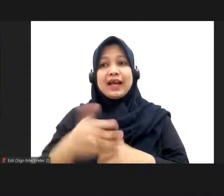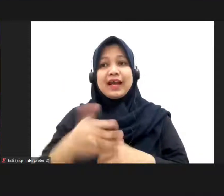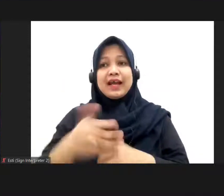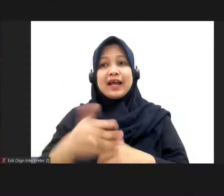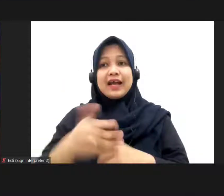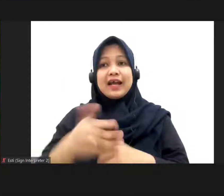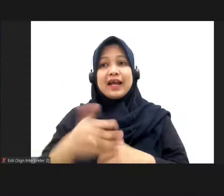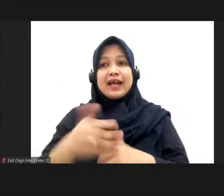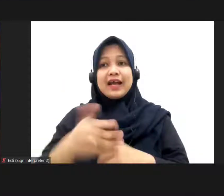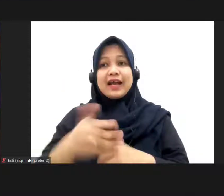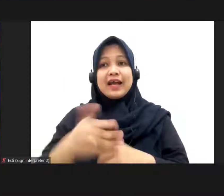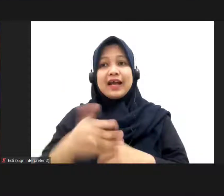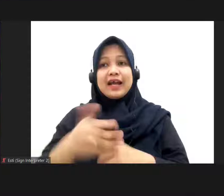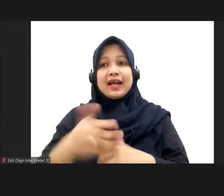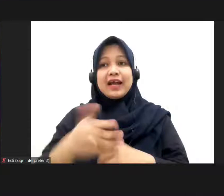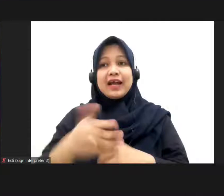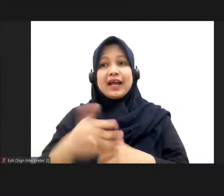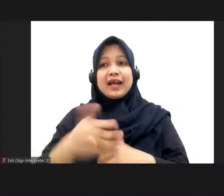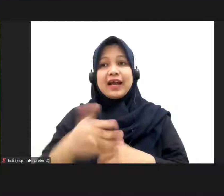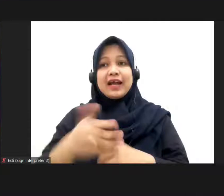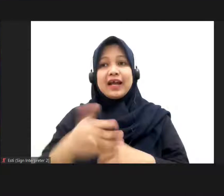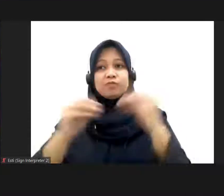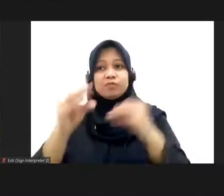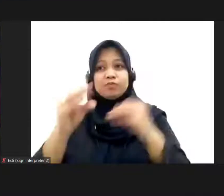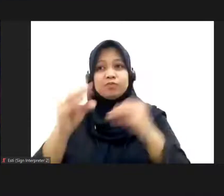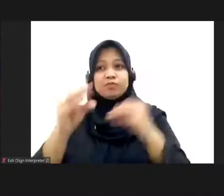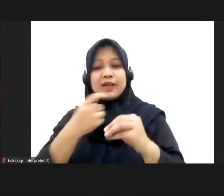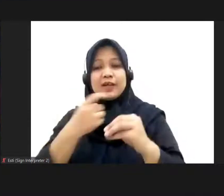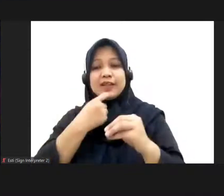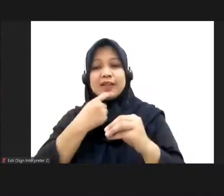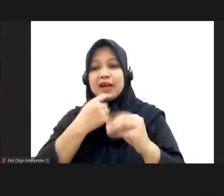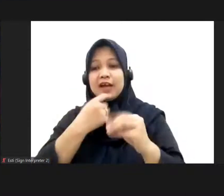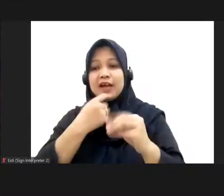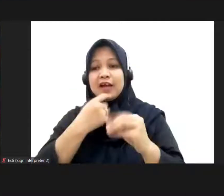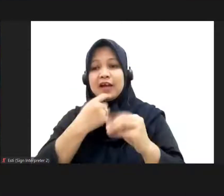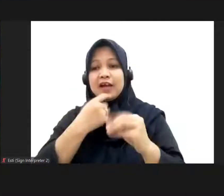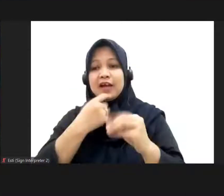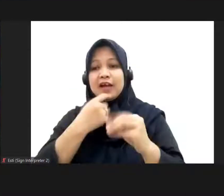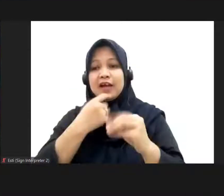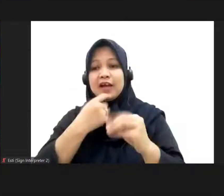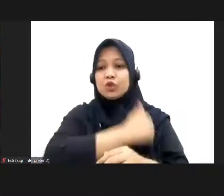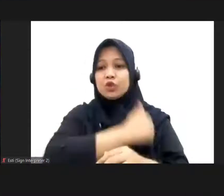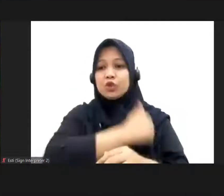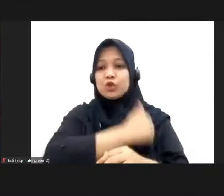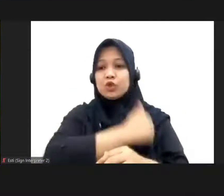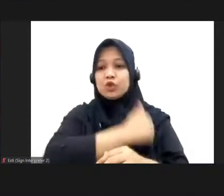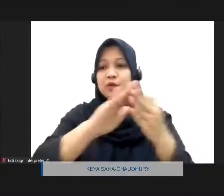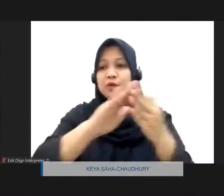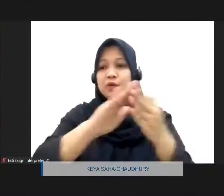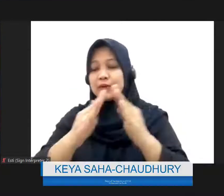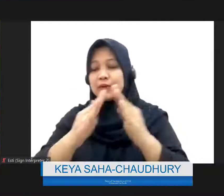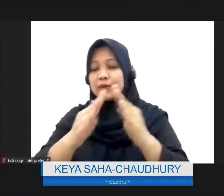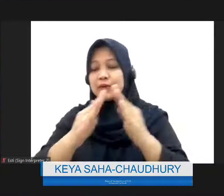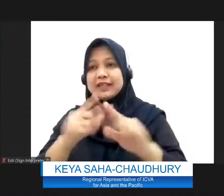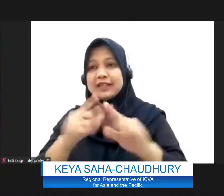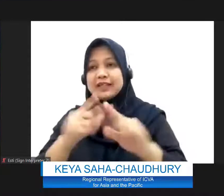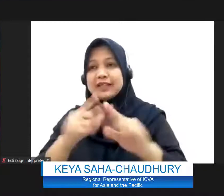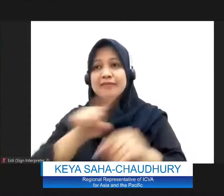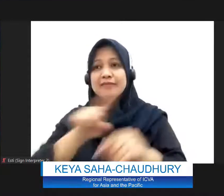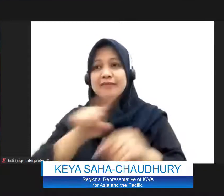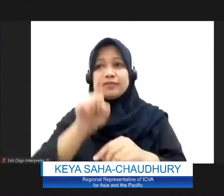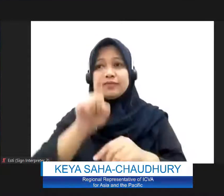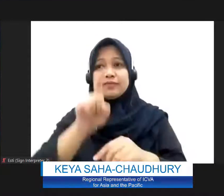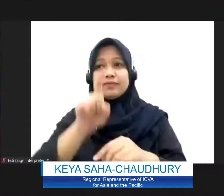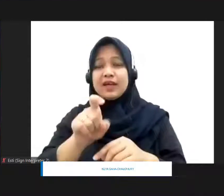we've talked about the different roles of CSOs, communities, and the other actors play. But I guess the question is, who else should CSO